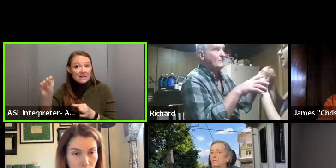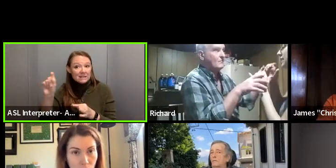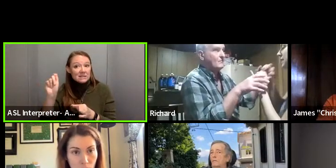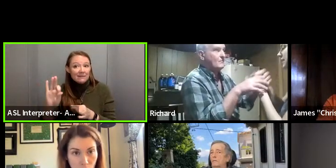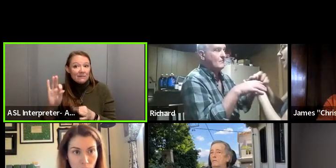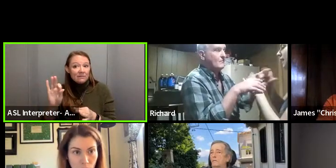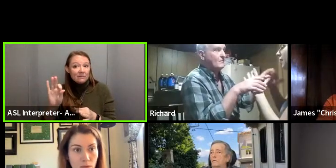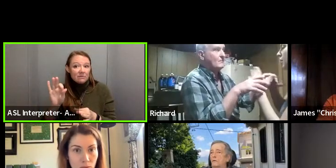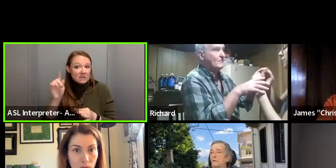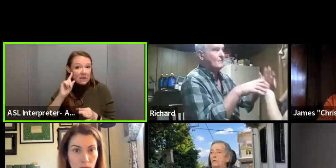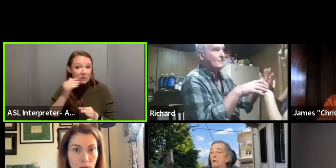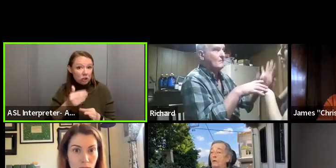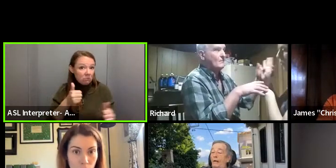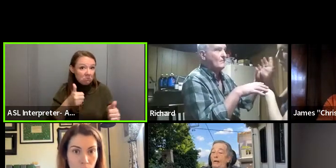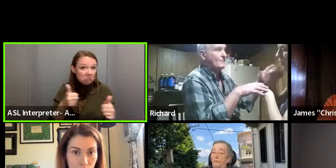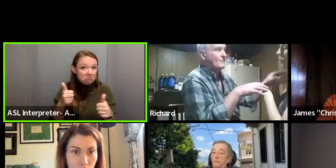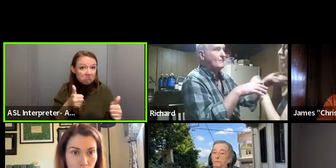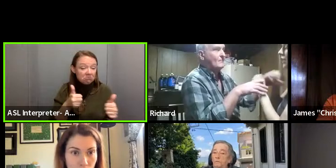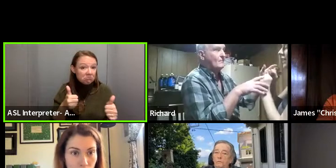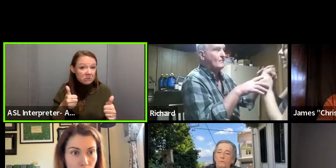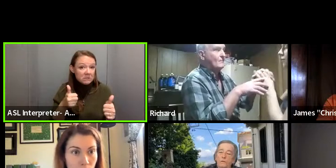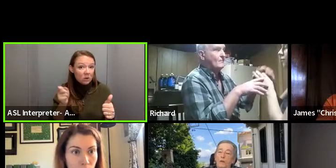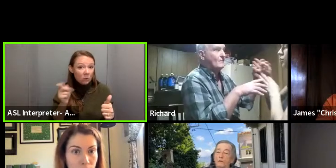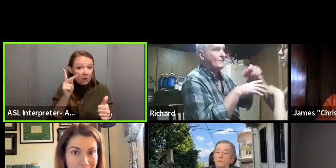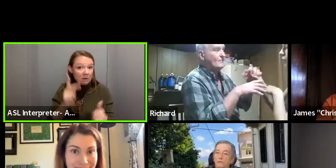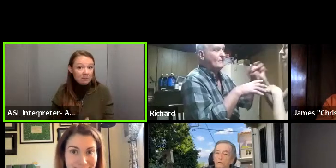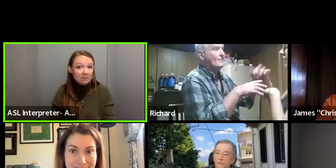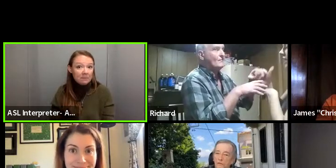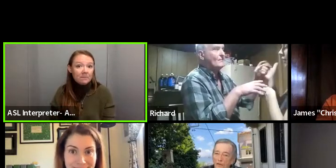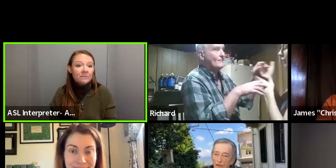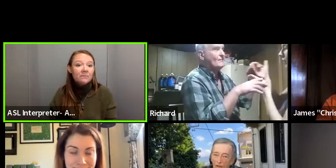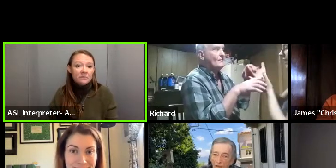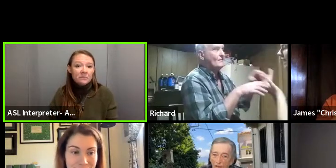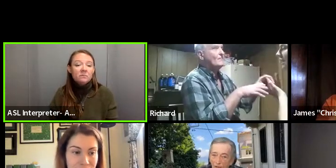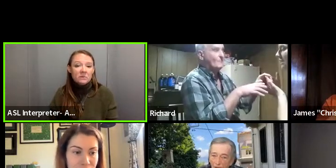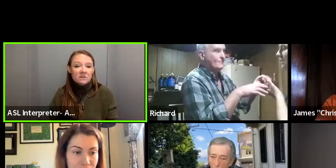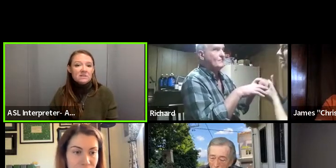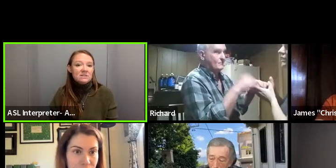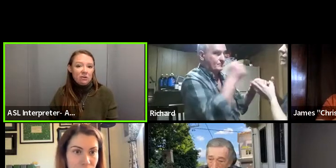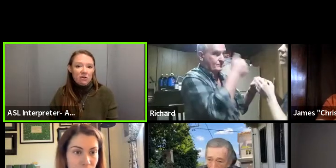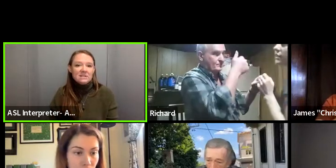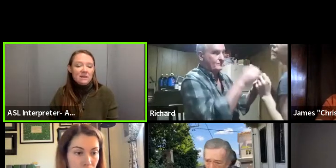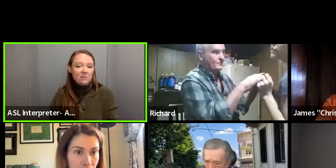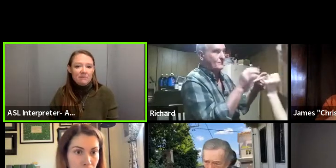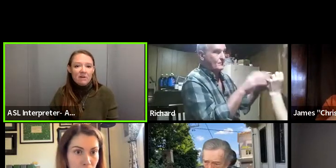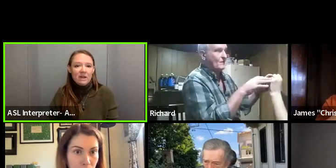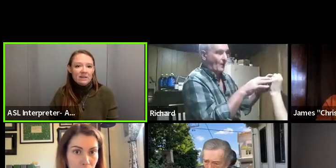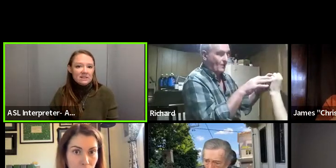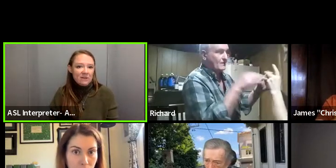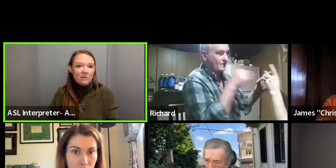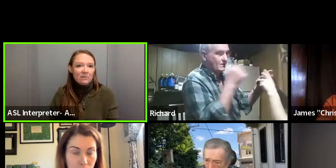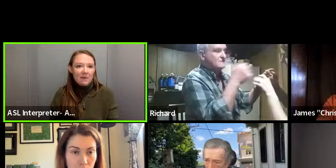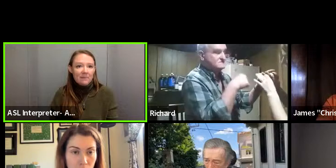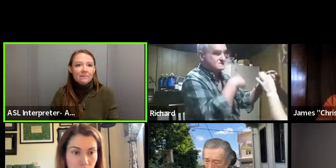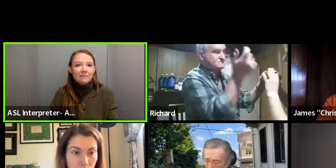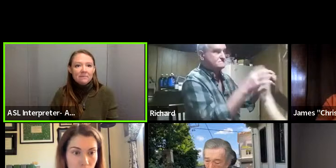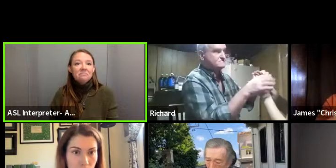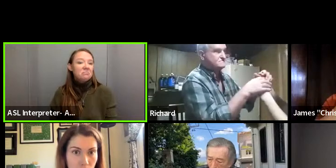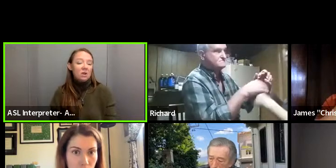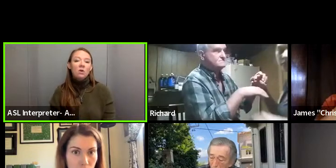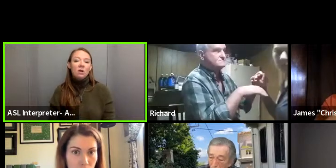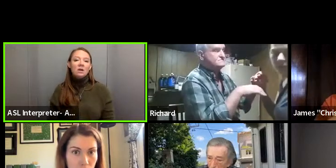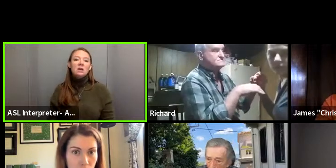everybody. Does that work? Okay, great. So we Chris, no longer as pressed for